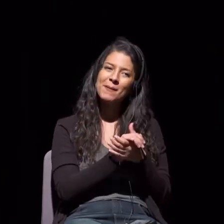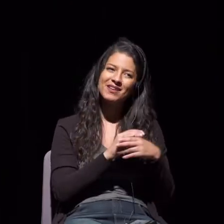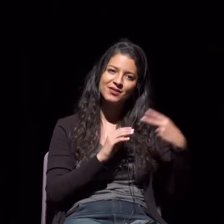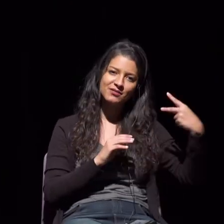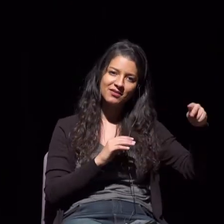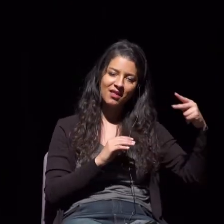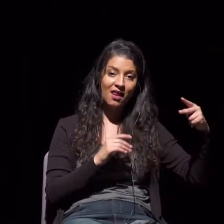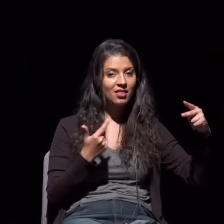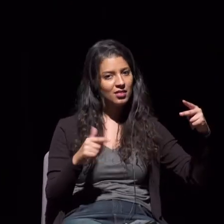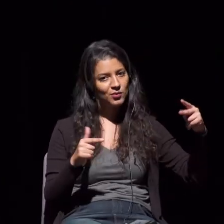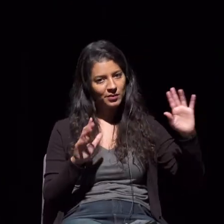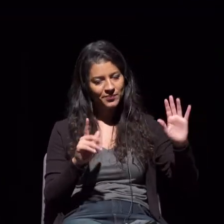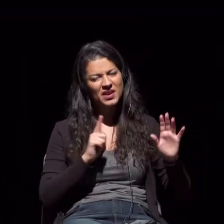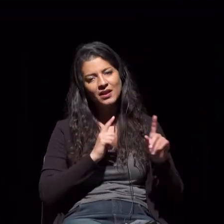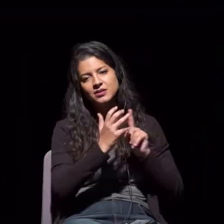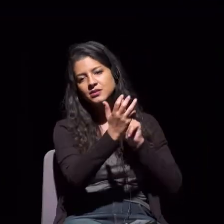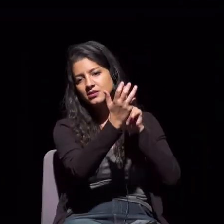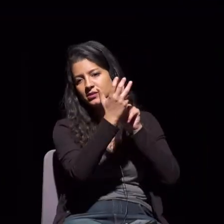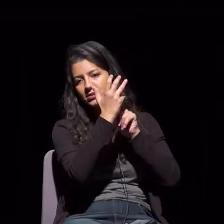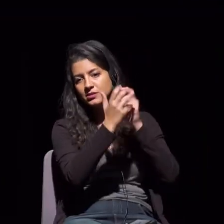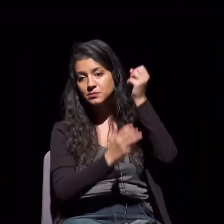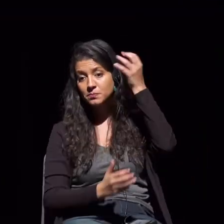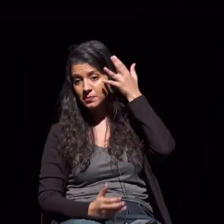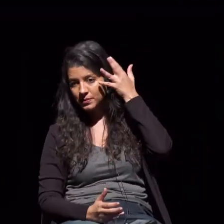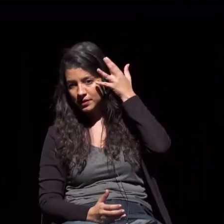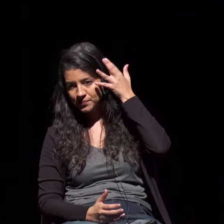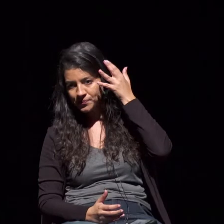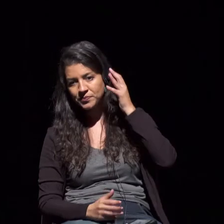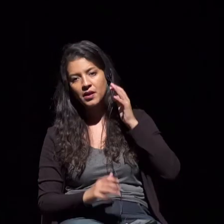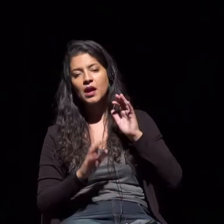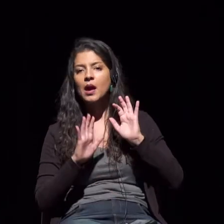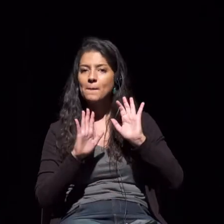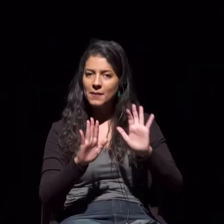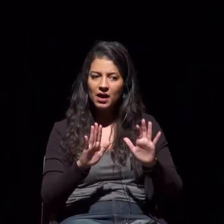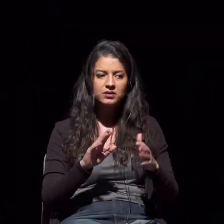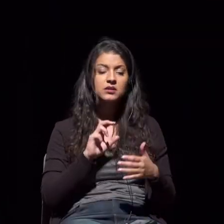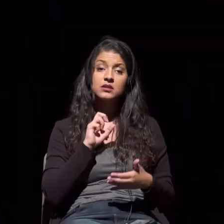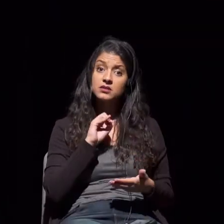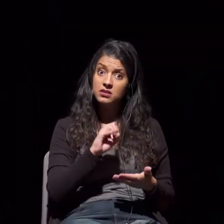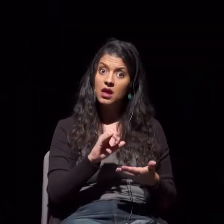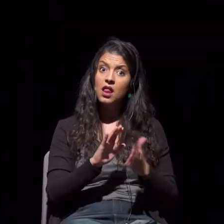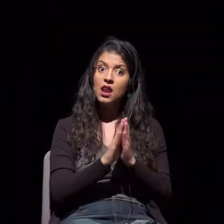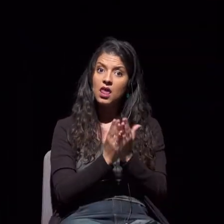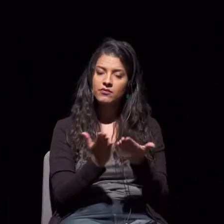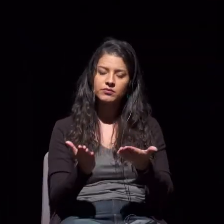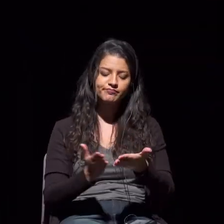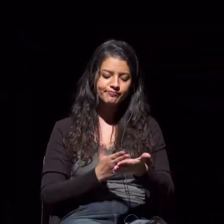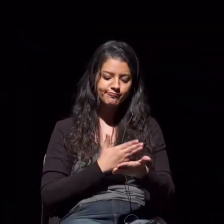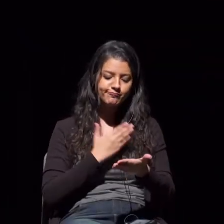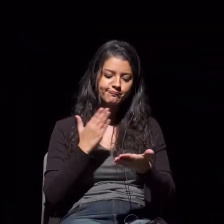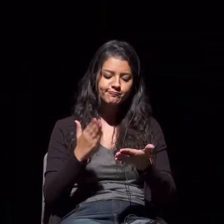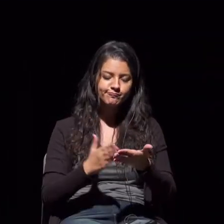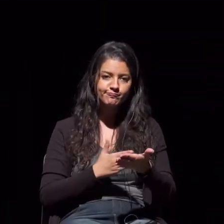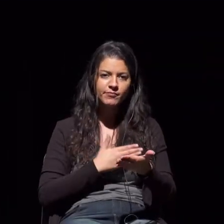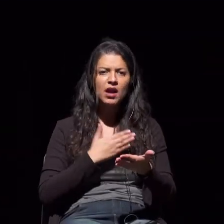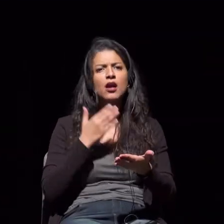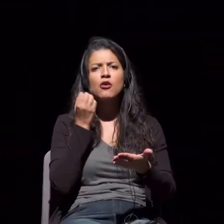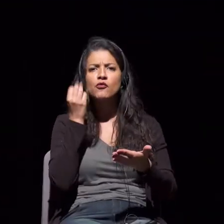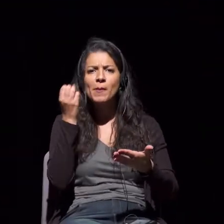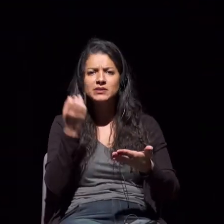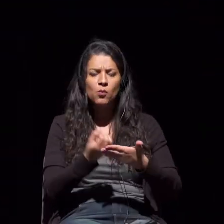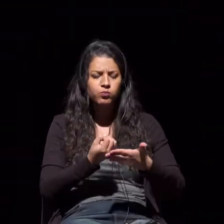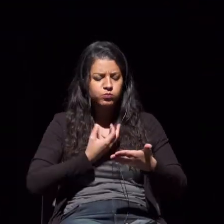one spends time with the images and the design and composition of the book, it becomes apparent that a third text